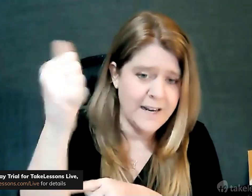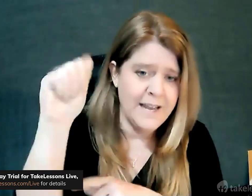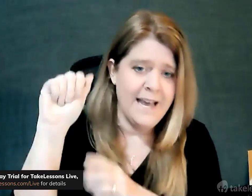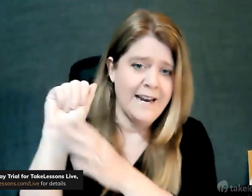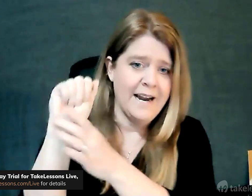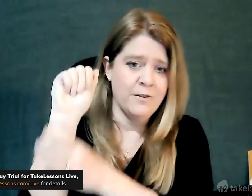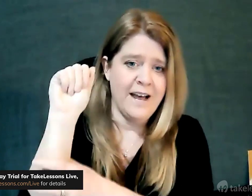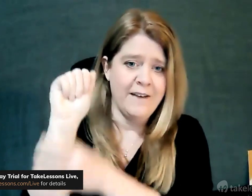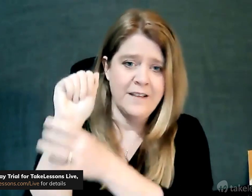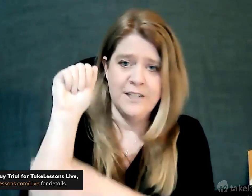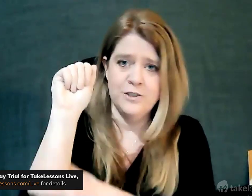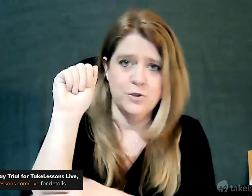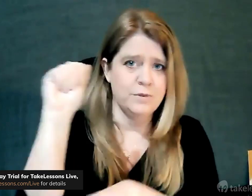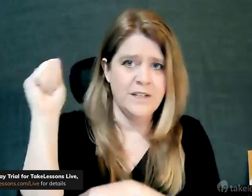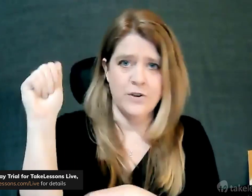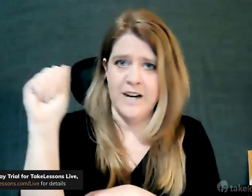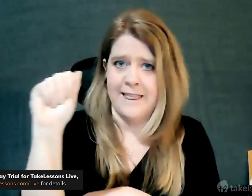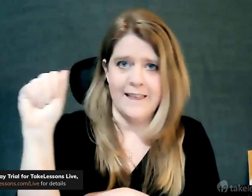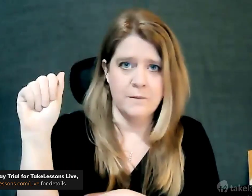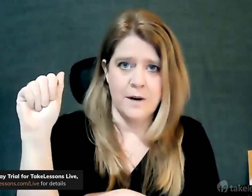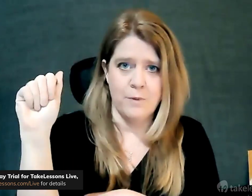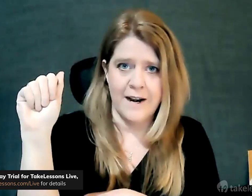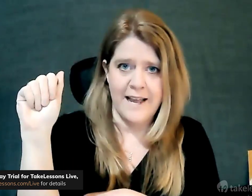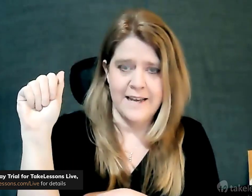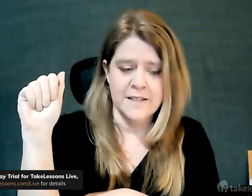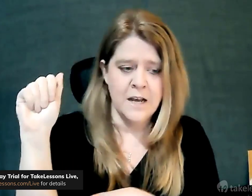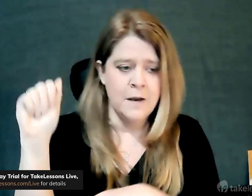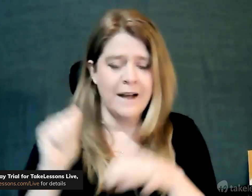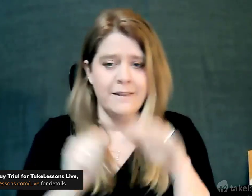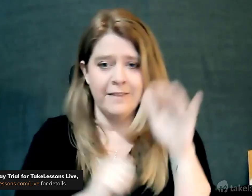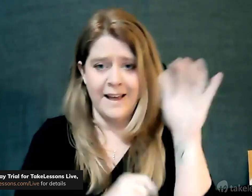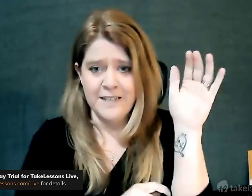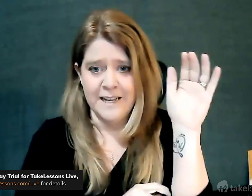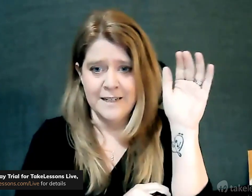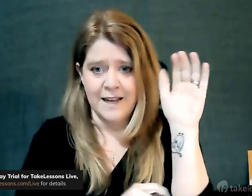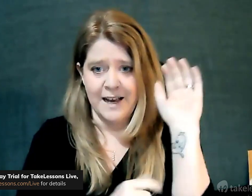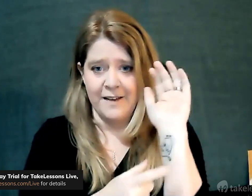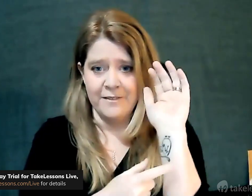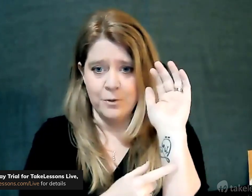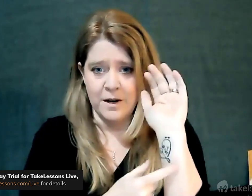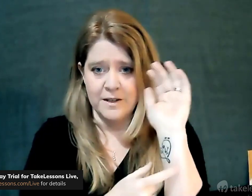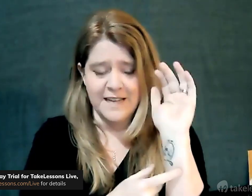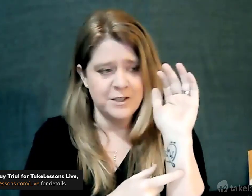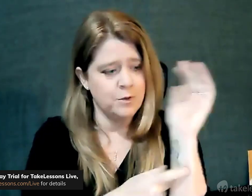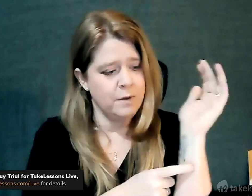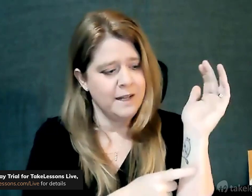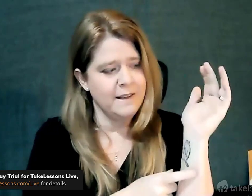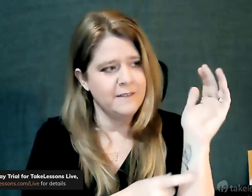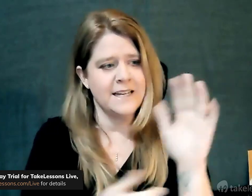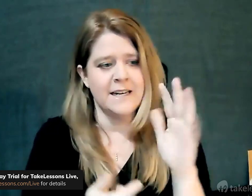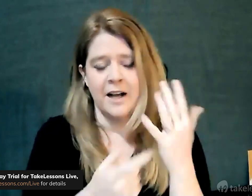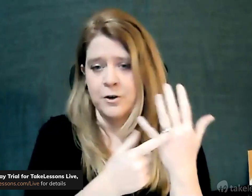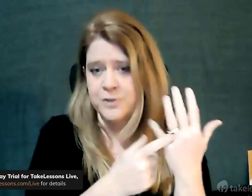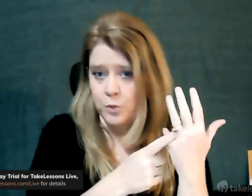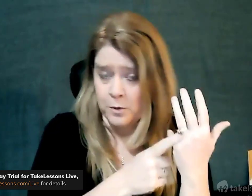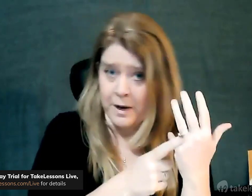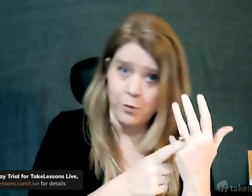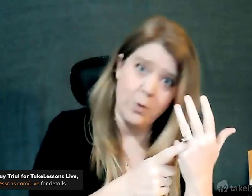and I don't have any jewelry or anything on my right hand. My left hand, I have a tattoo on my left hand, and I also wear my wedding